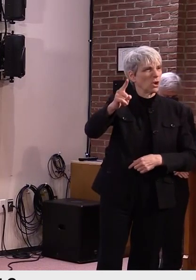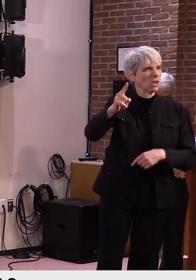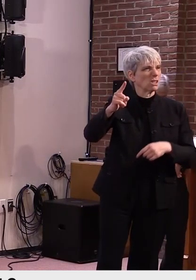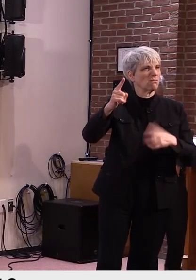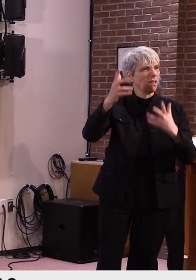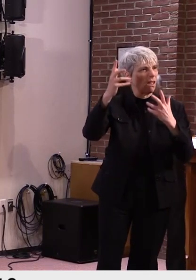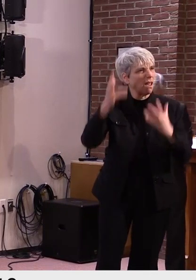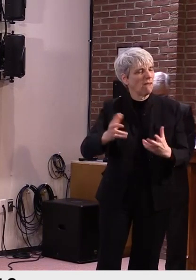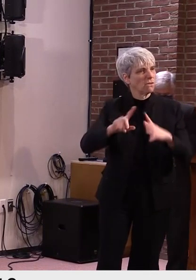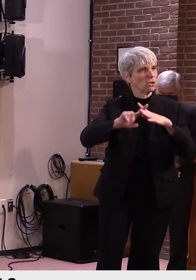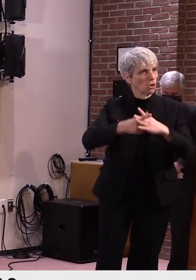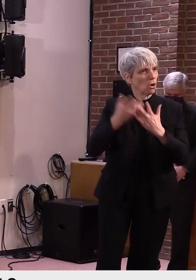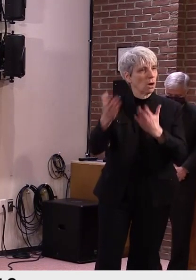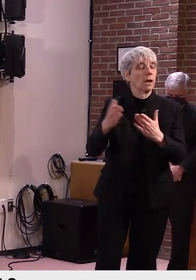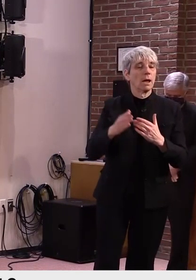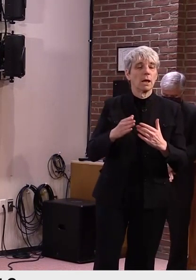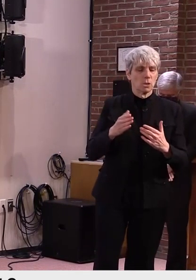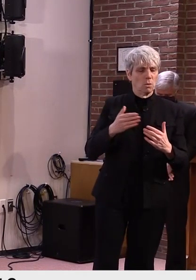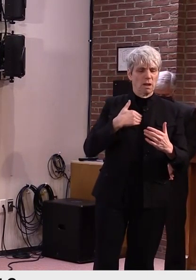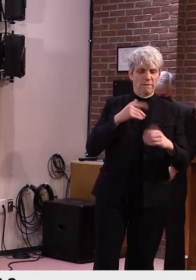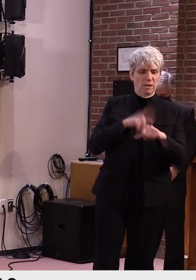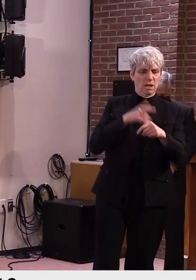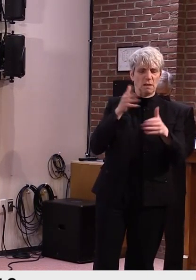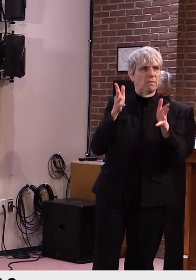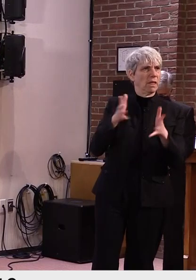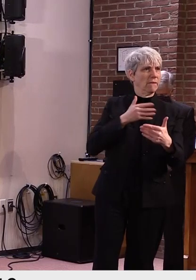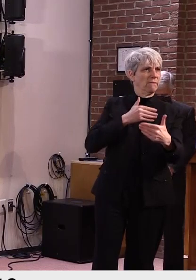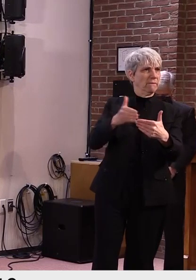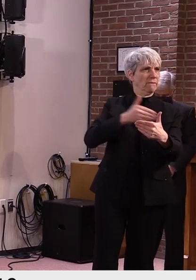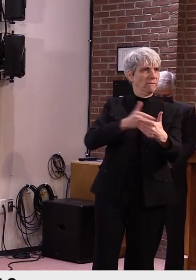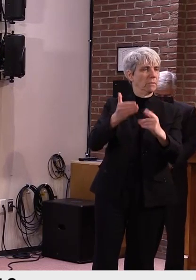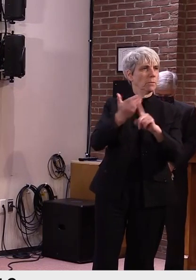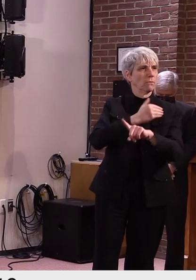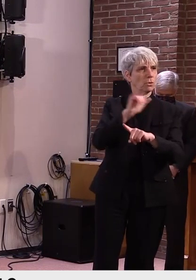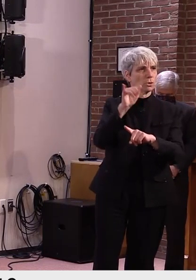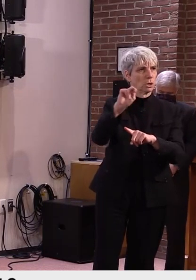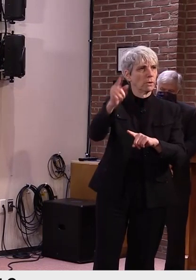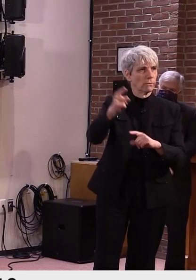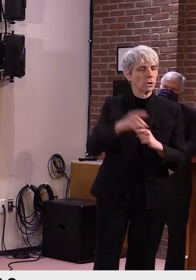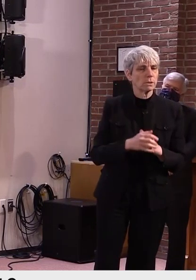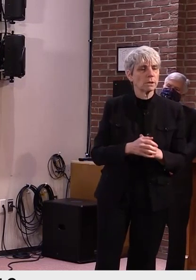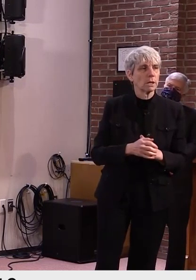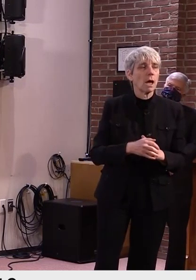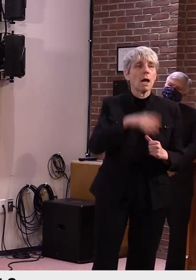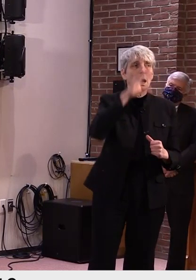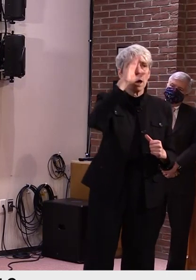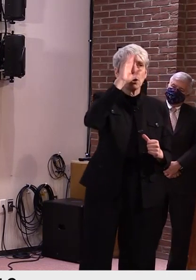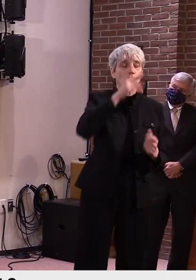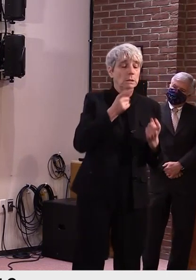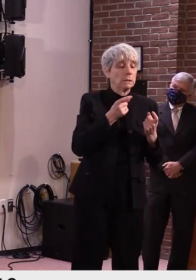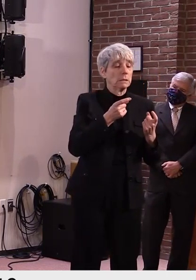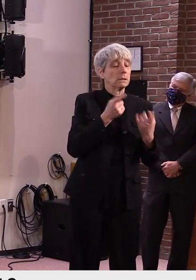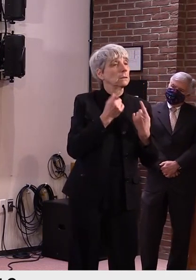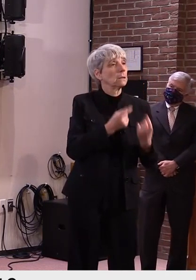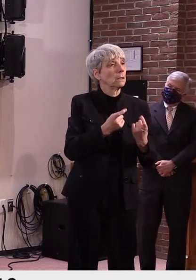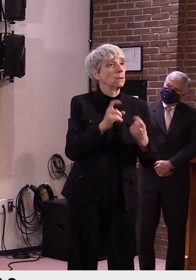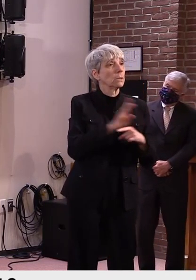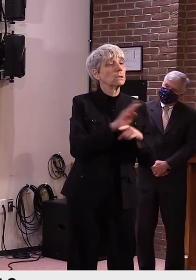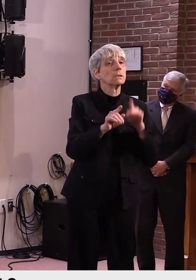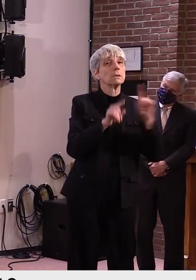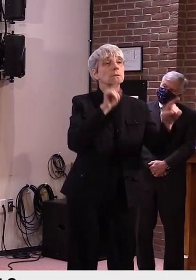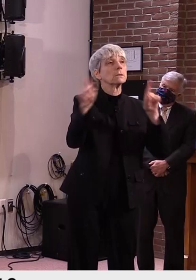that together. But again, if we're able to, and I know the ski areas themselves are